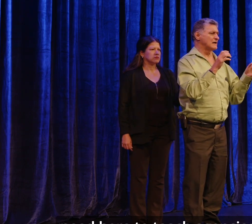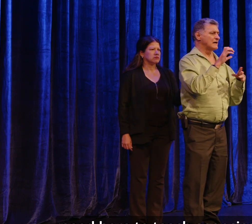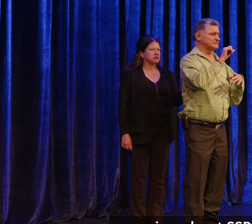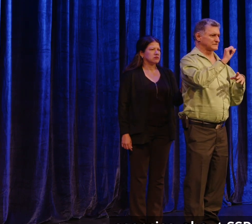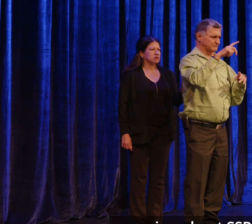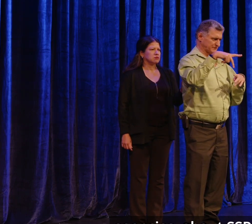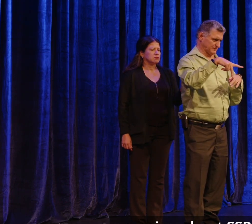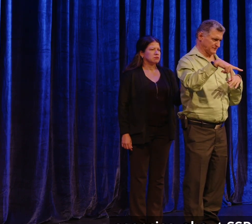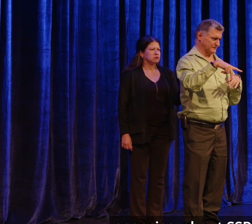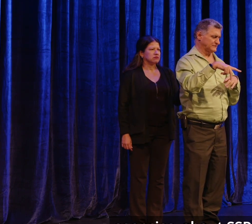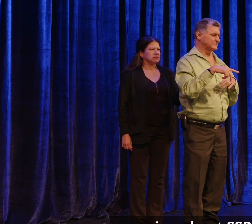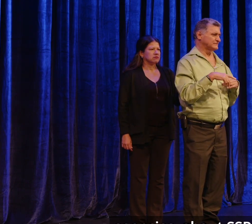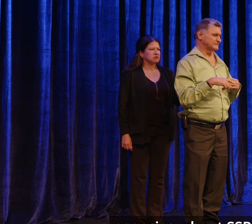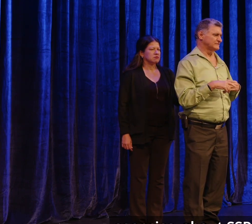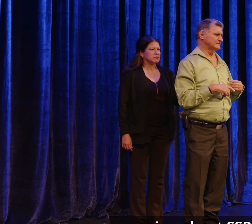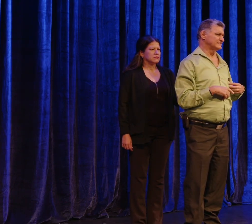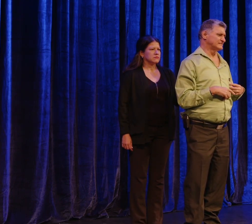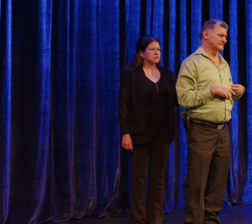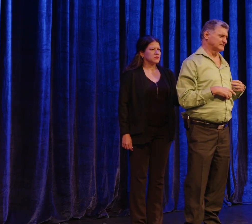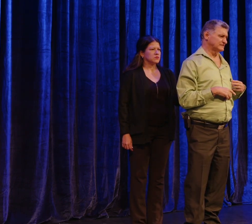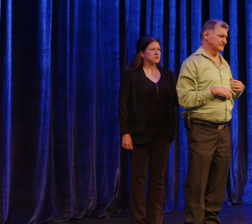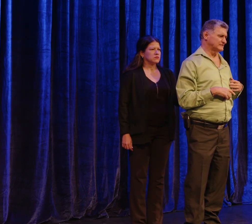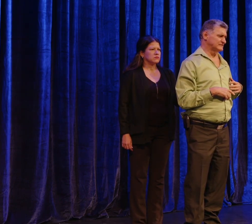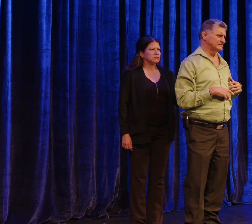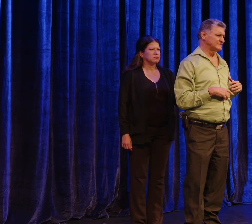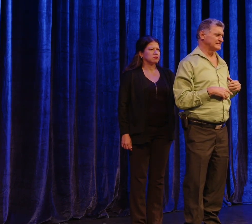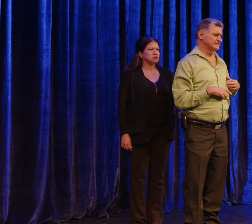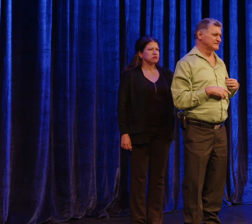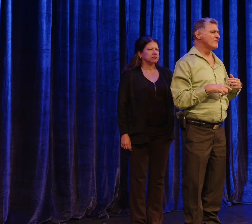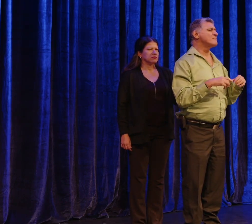hearing agencies about SSPs.